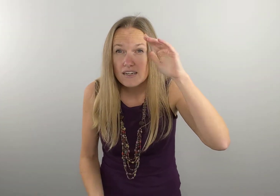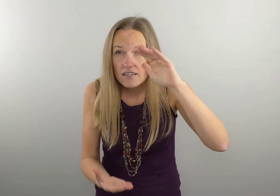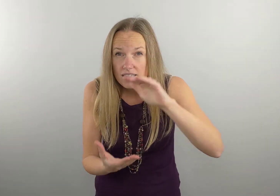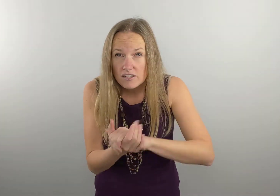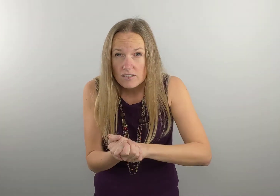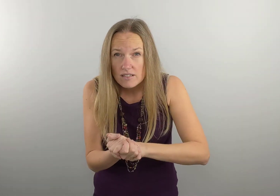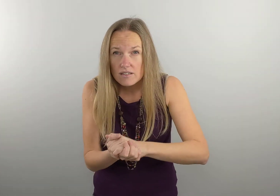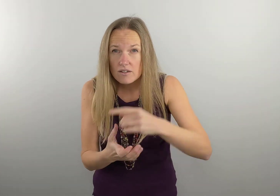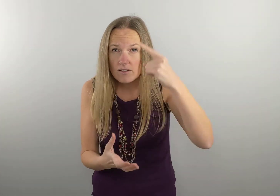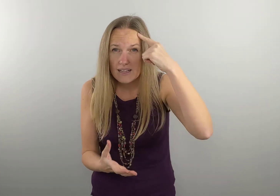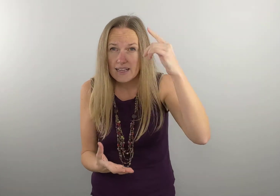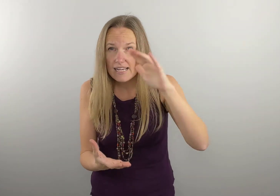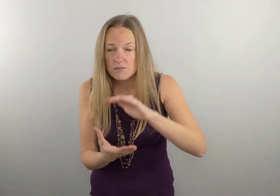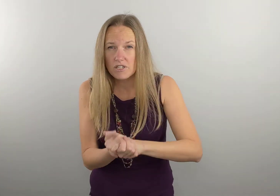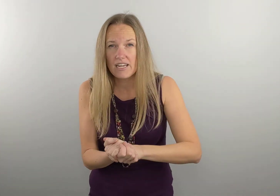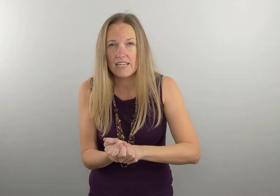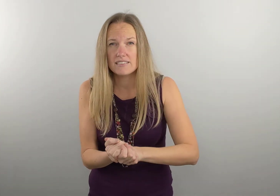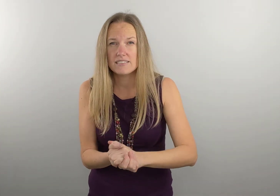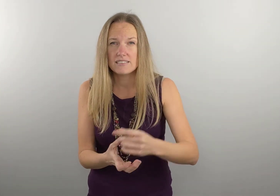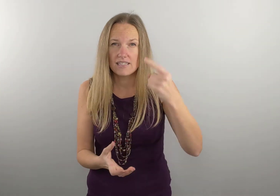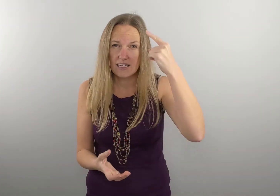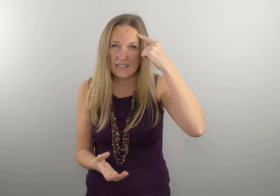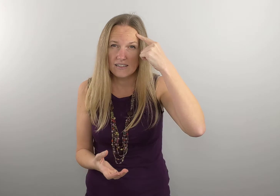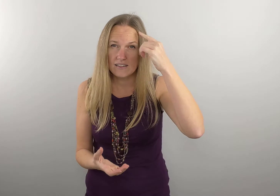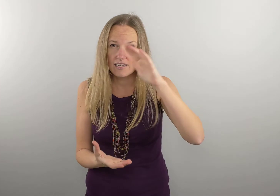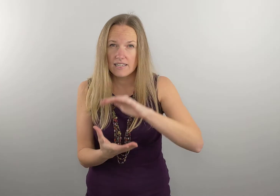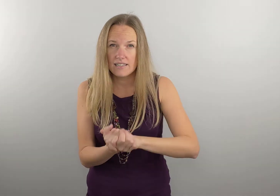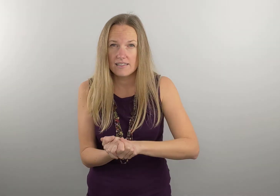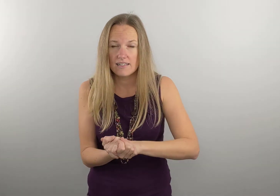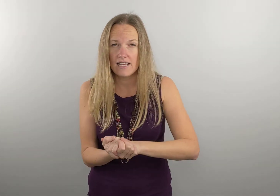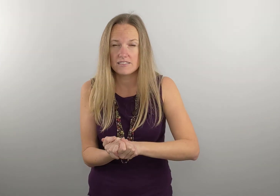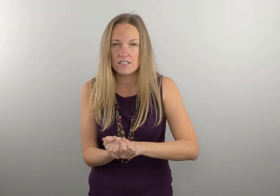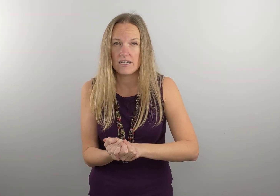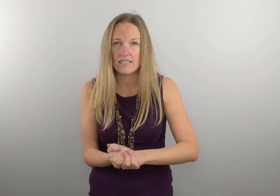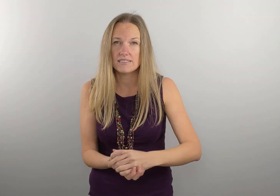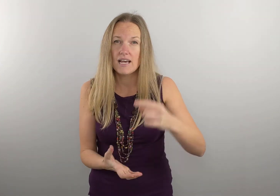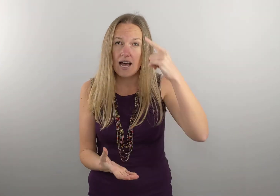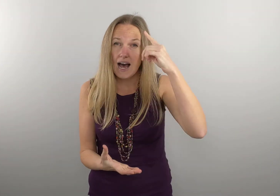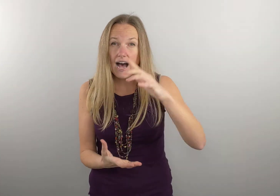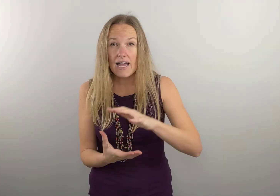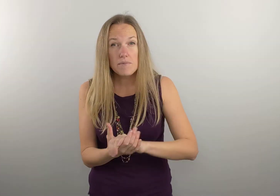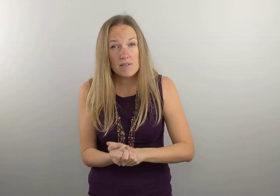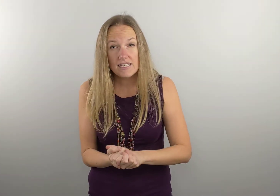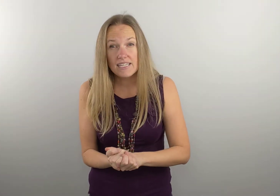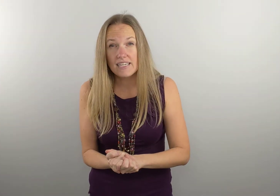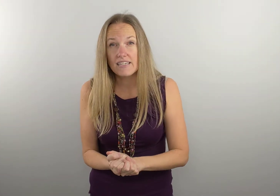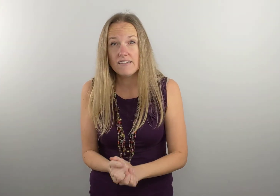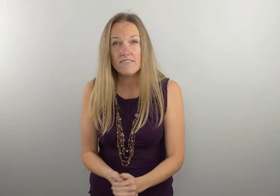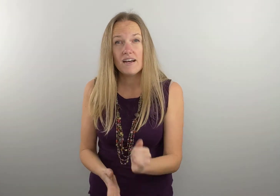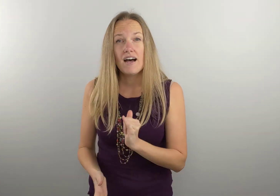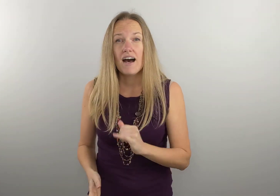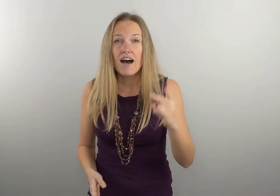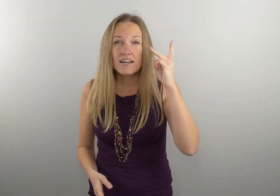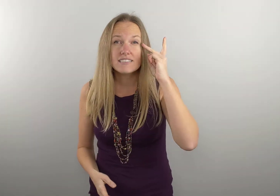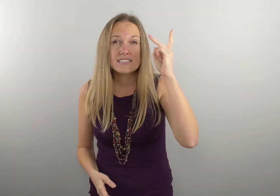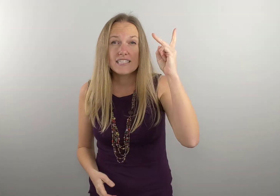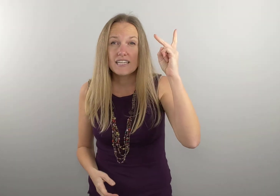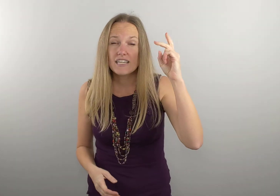and then clasp your hands. Okay, you think it and then clasp your hands. I believe I'll see